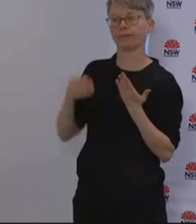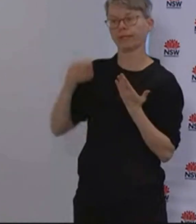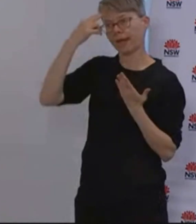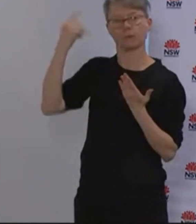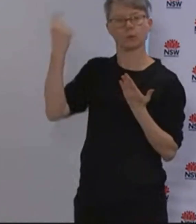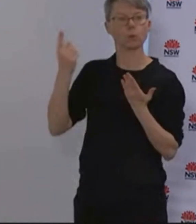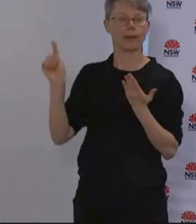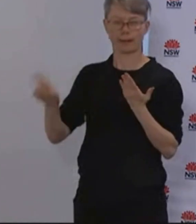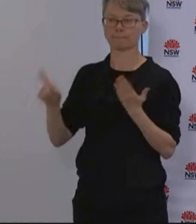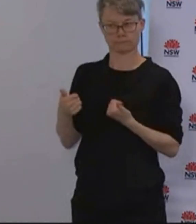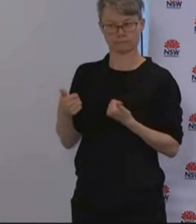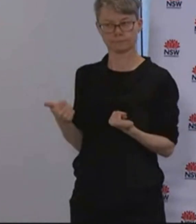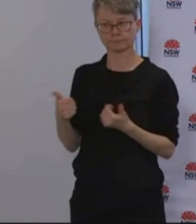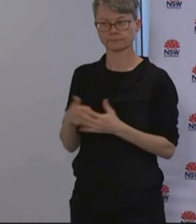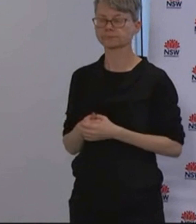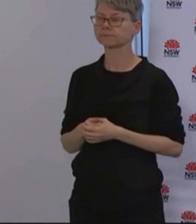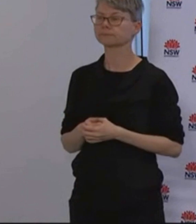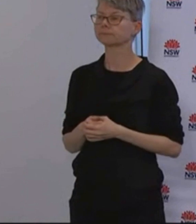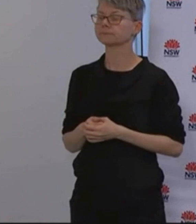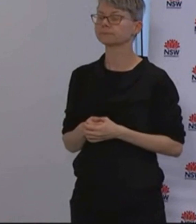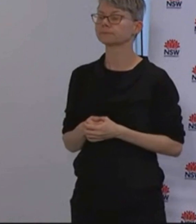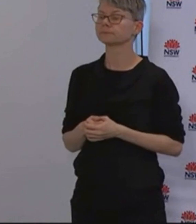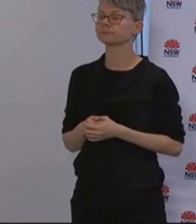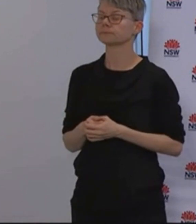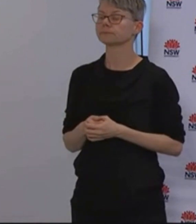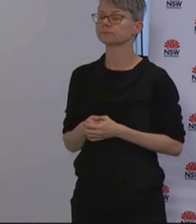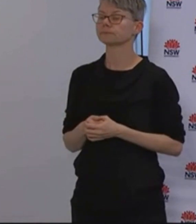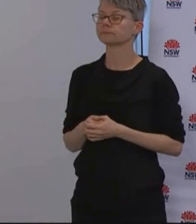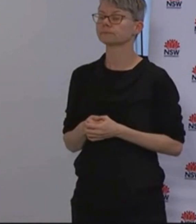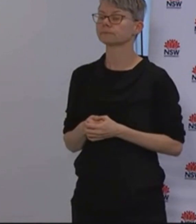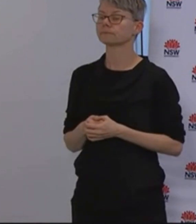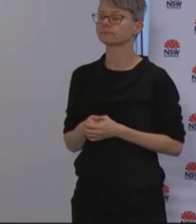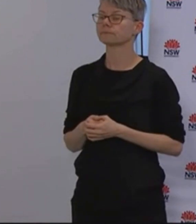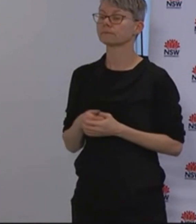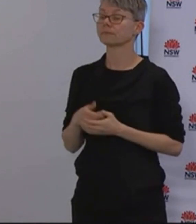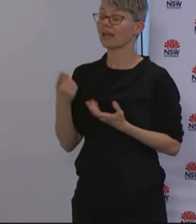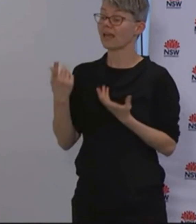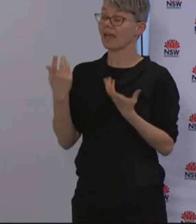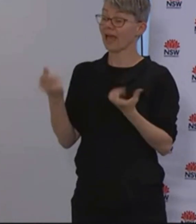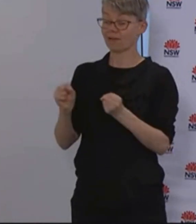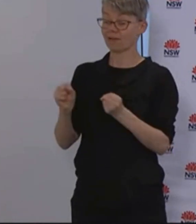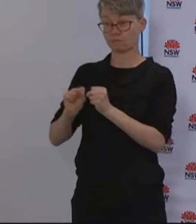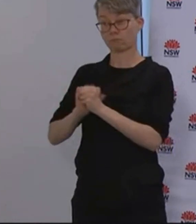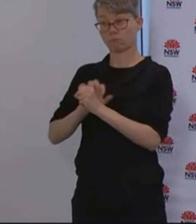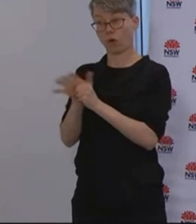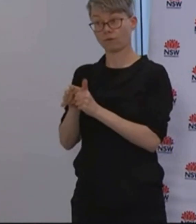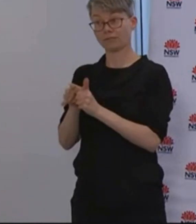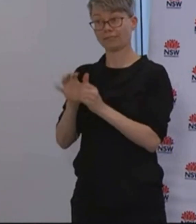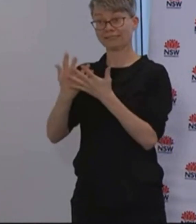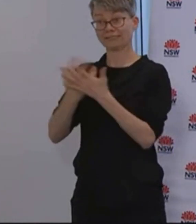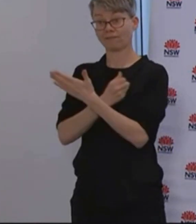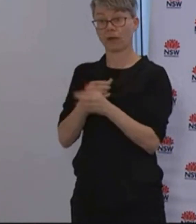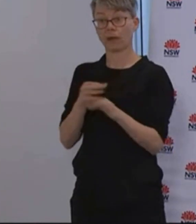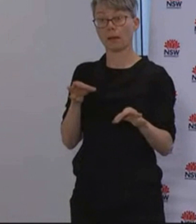them. I think the issue of implementation is probably something that we need to look at. Environmental